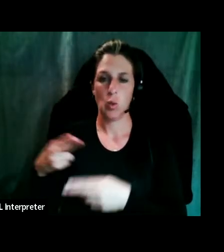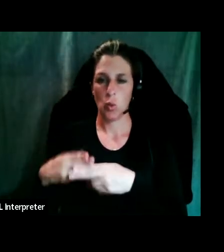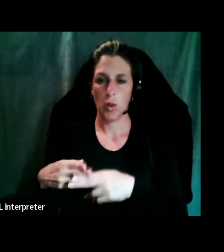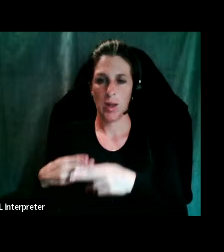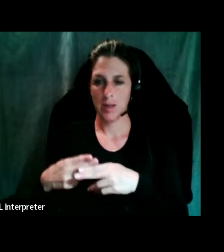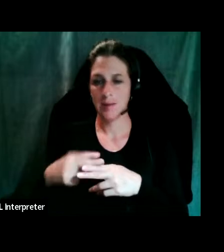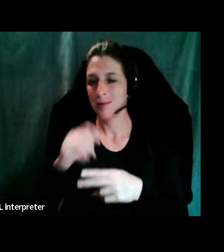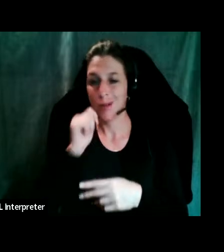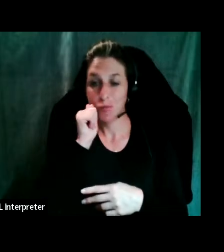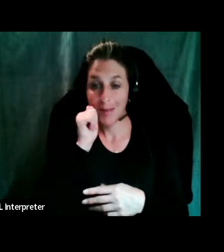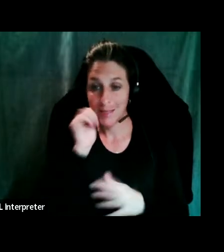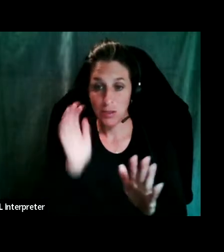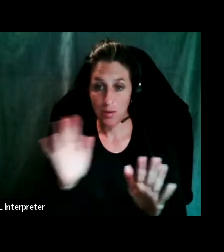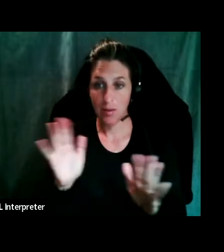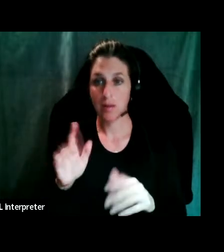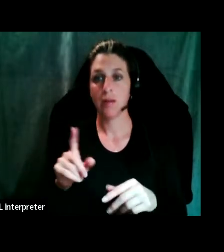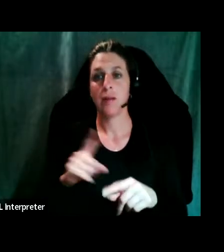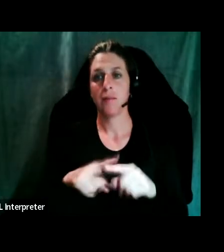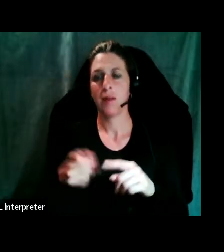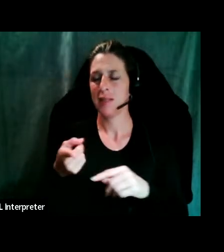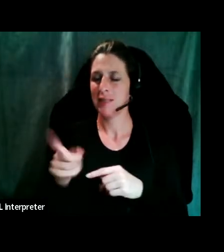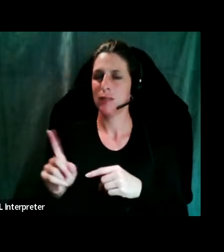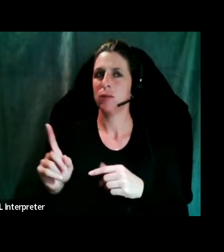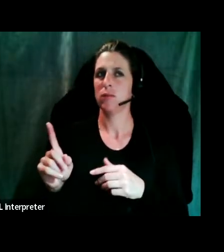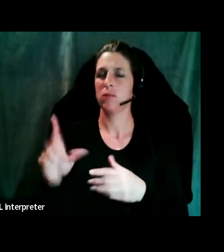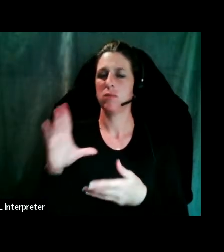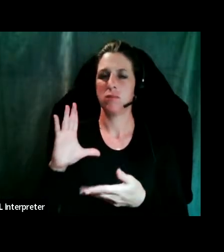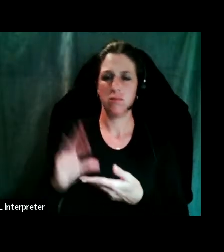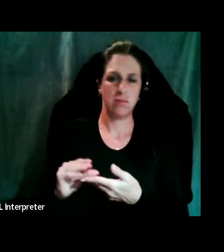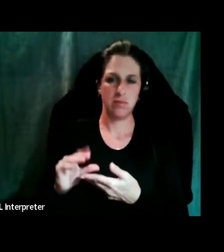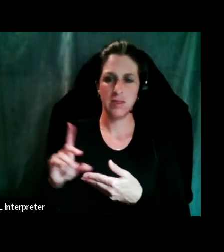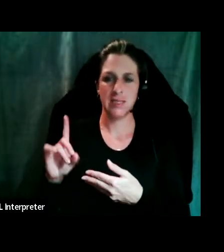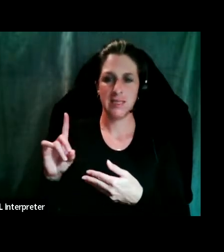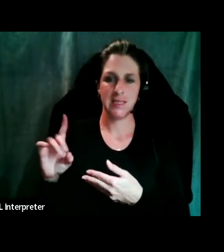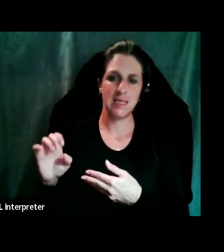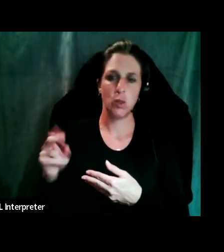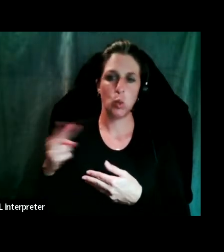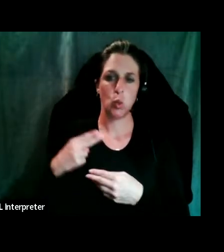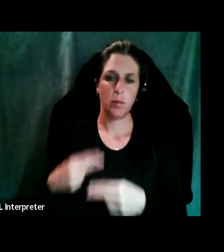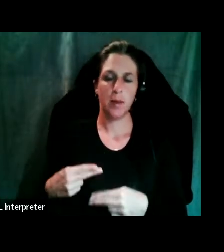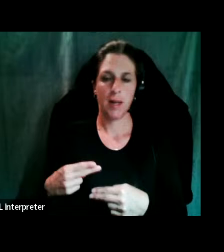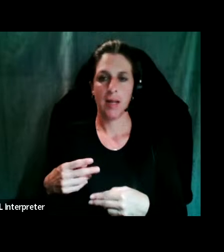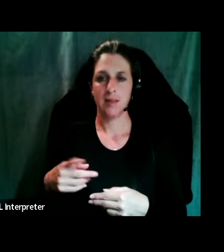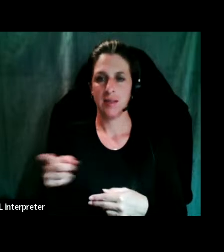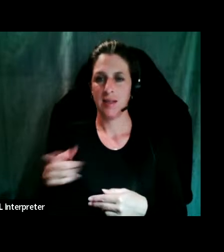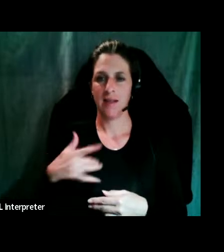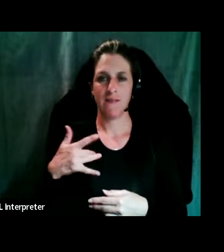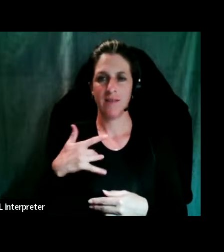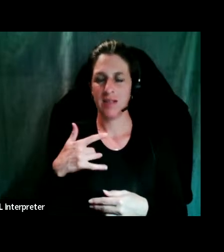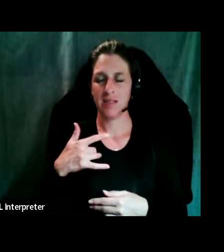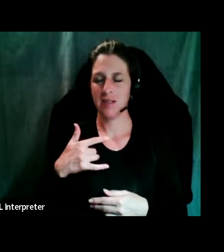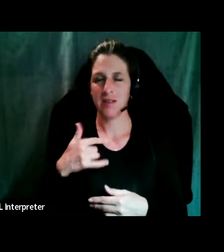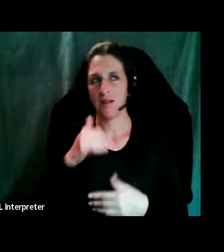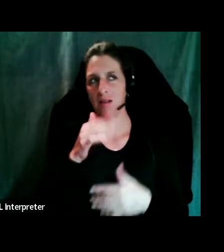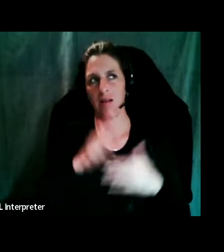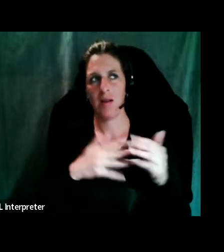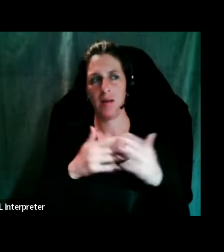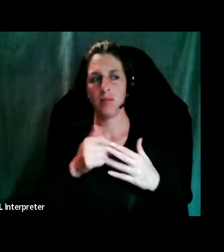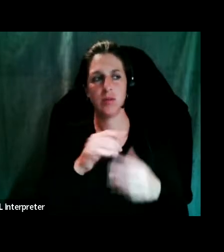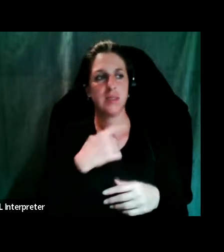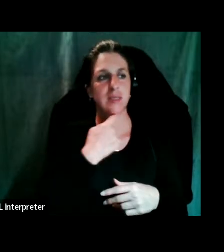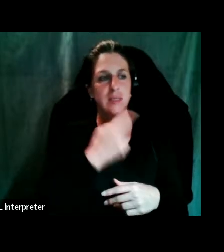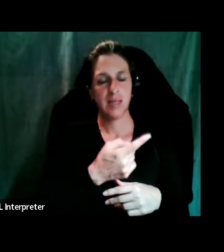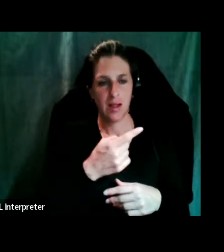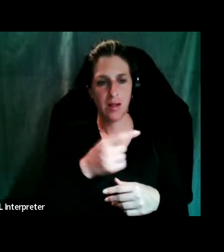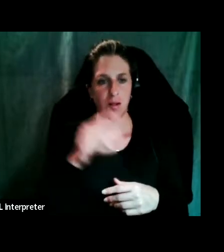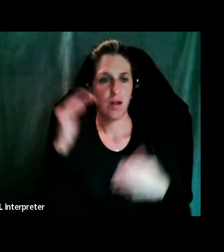racially motivated, but it was dehumanizing, and they didn't feel comfortable telling an adult at school. They felt